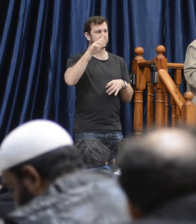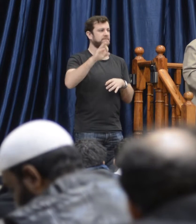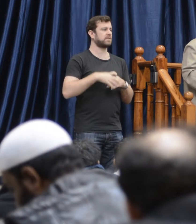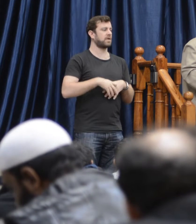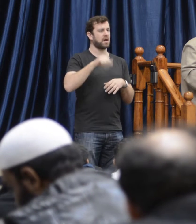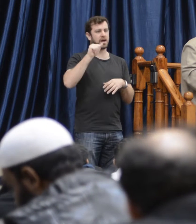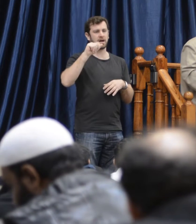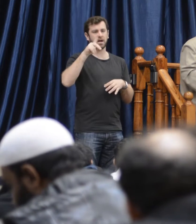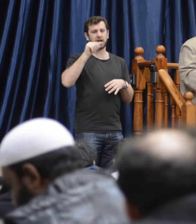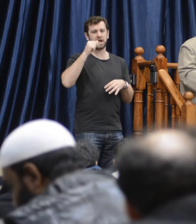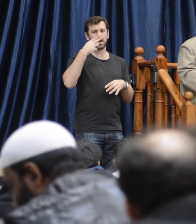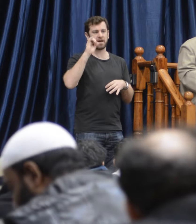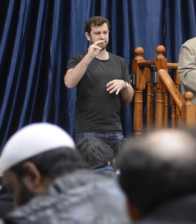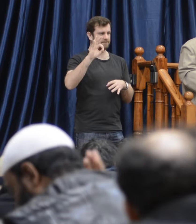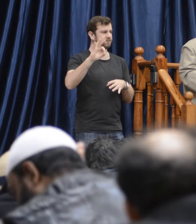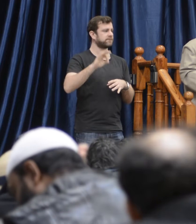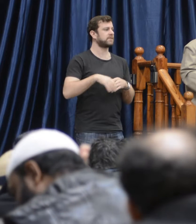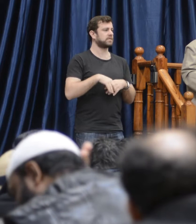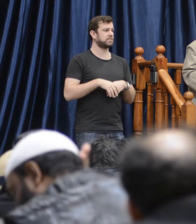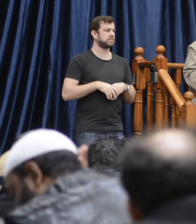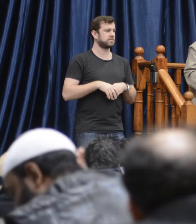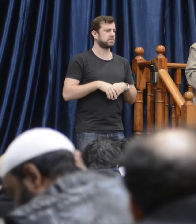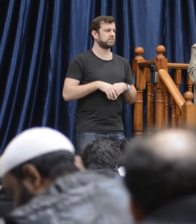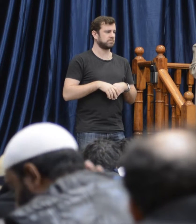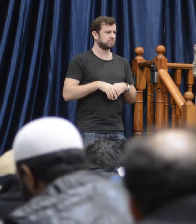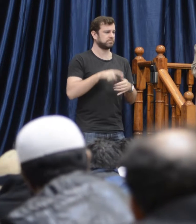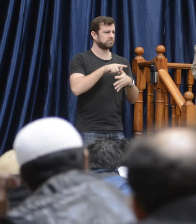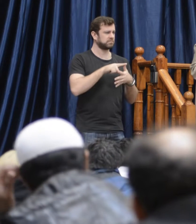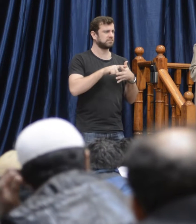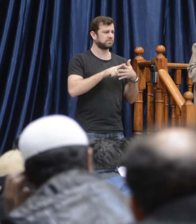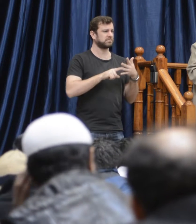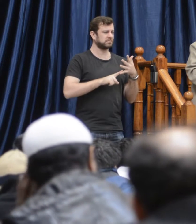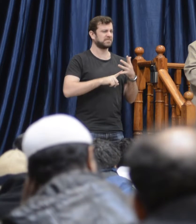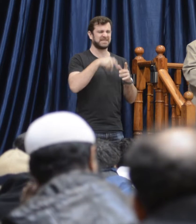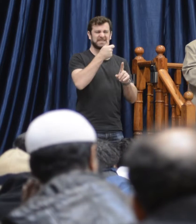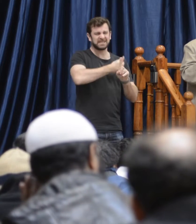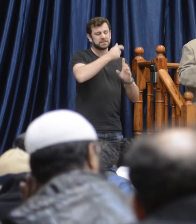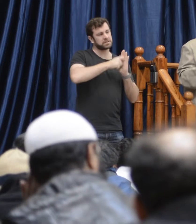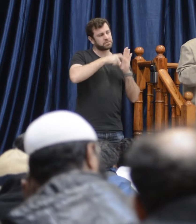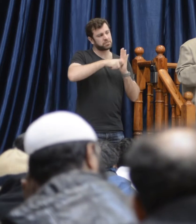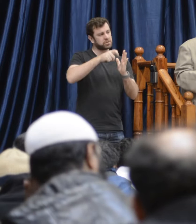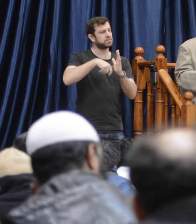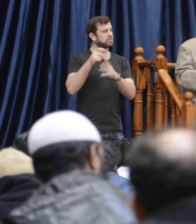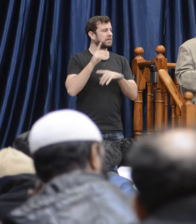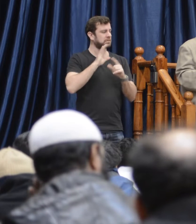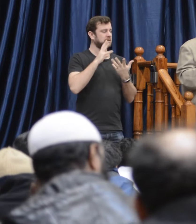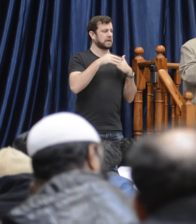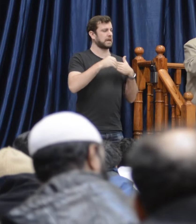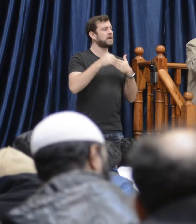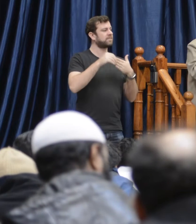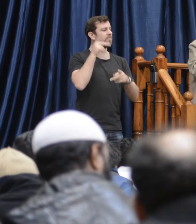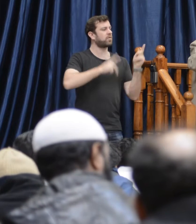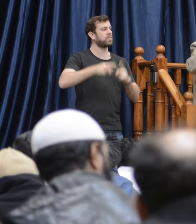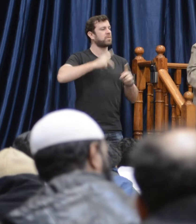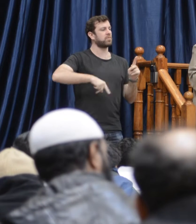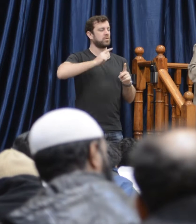Al-Ahqaf, Dibaj al-Quran. And in these chapters is guidance for people who